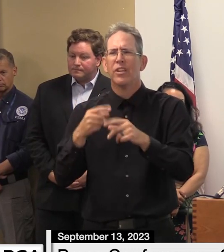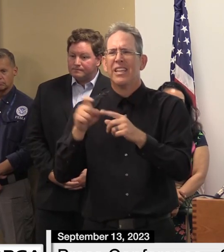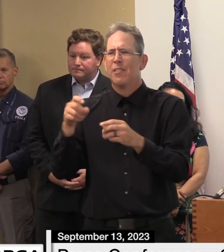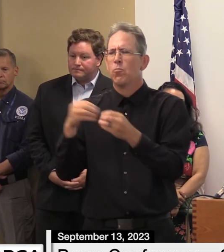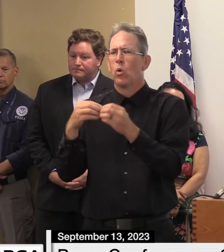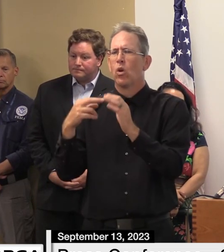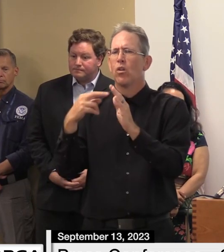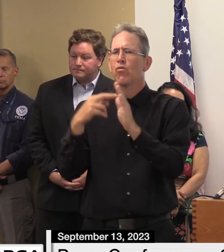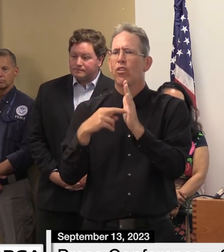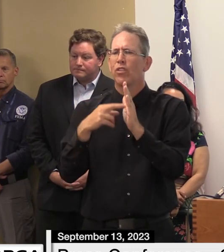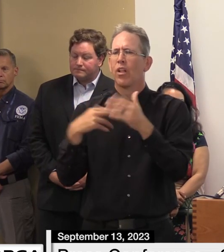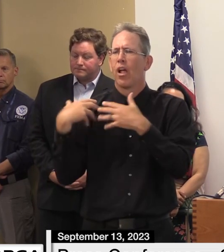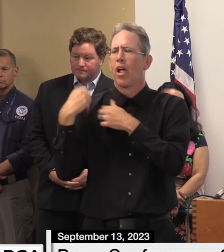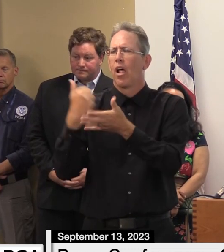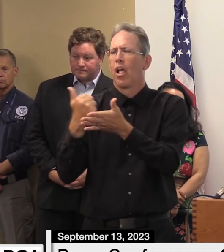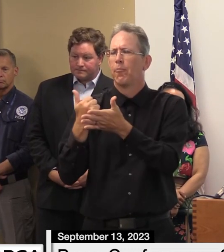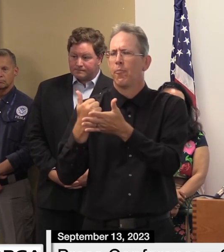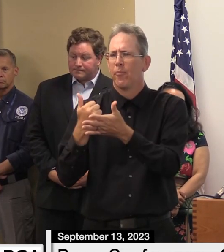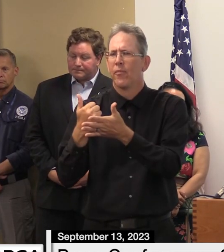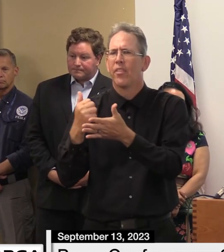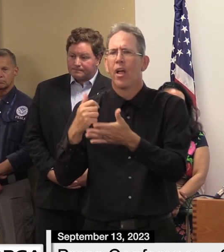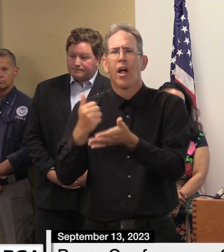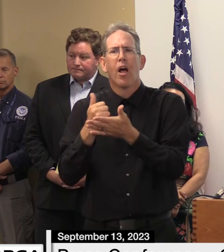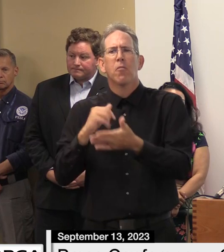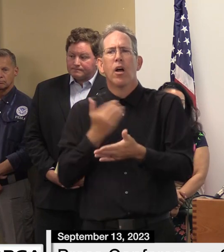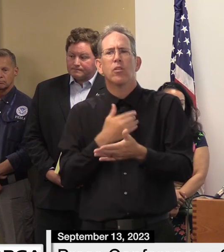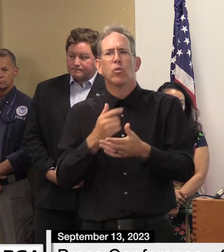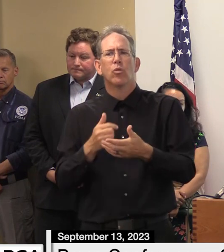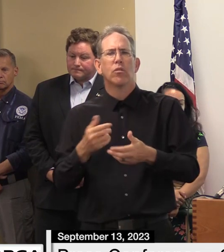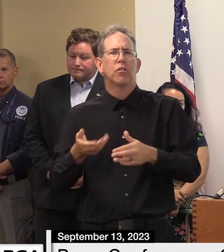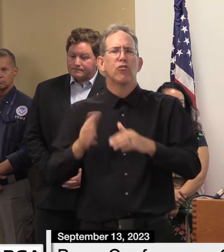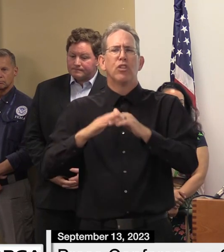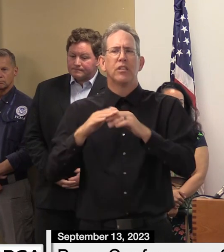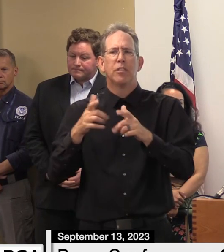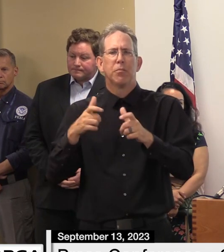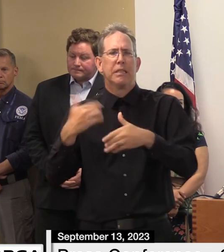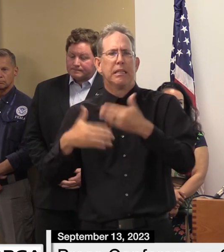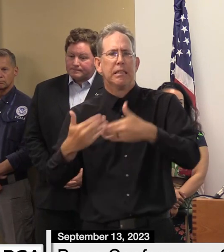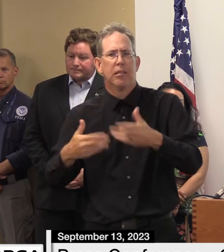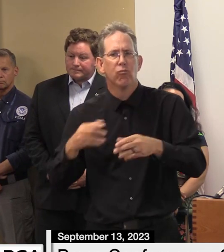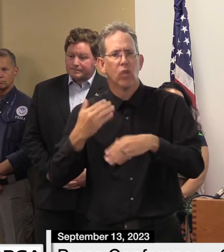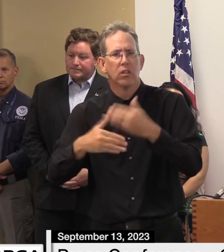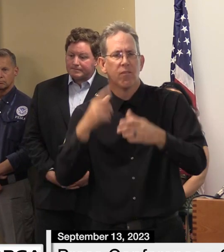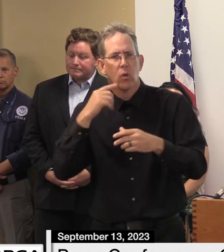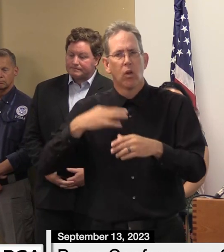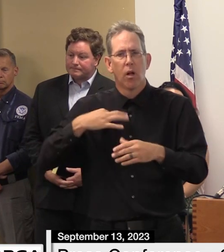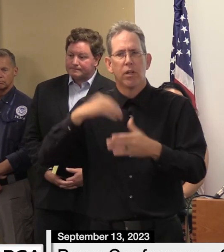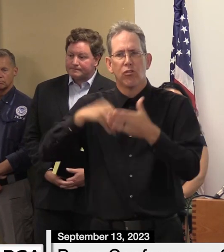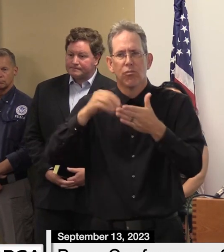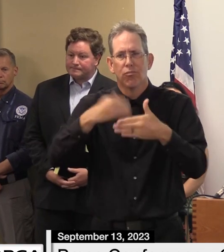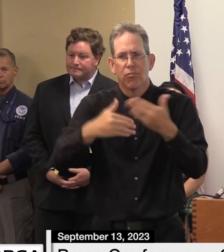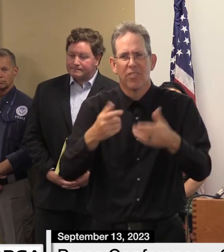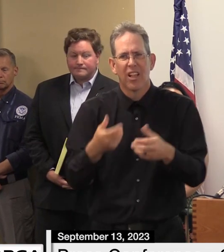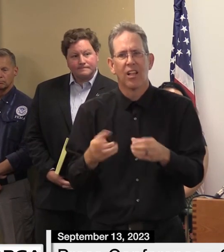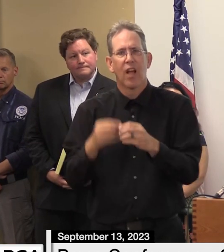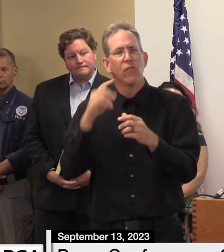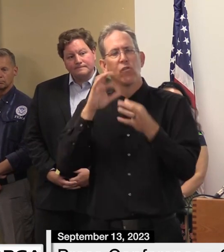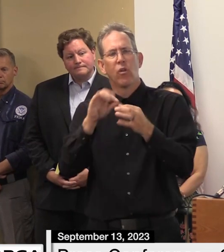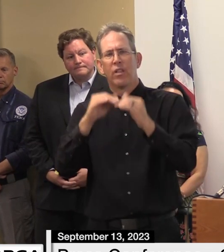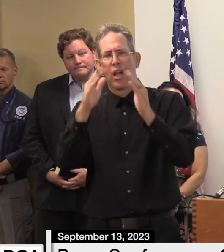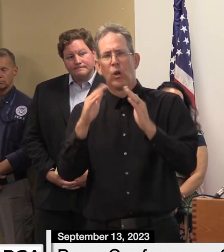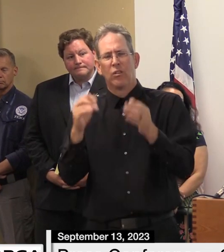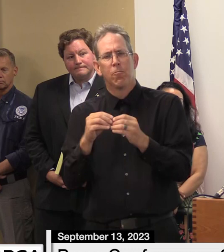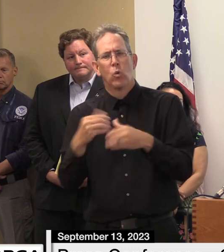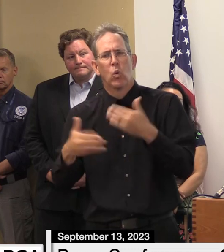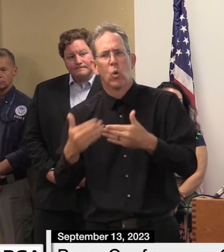regulatory help to help us increase the speed and timing of which we can increase the housing. What are the top things